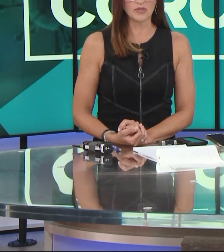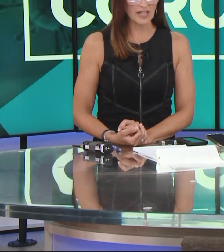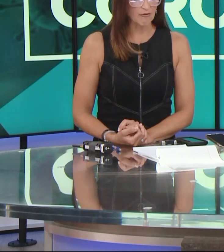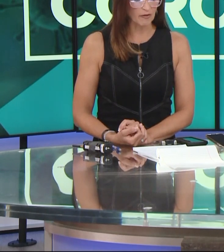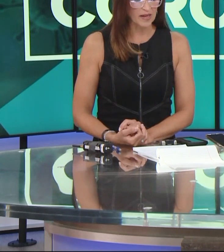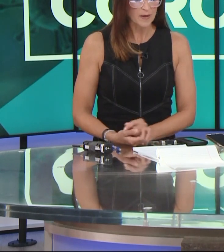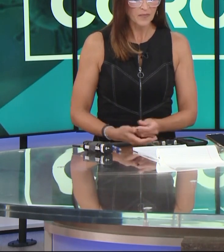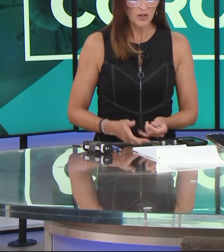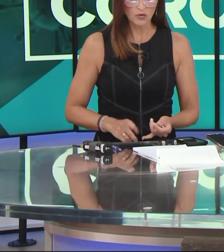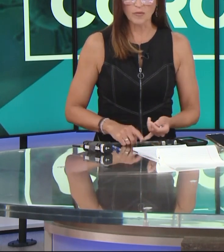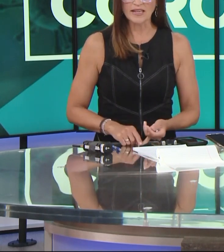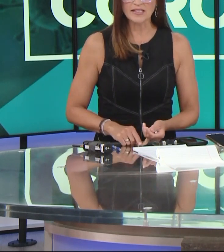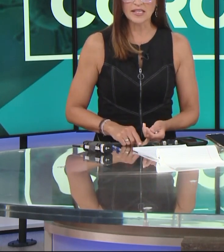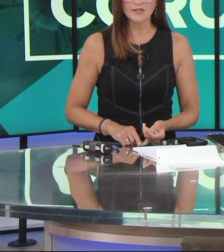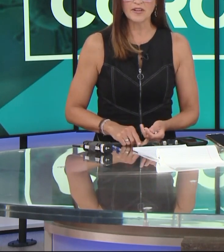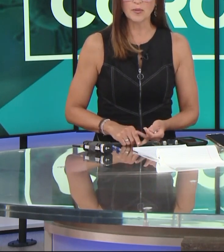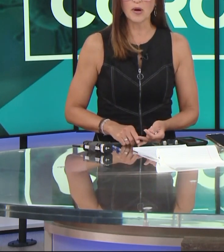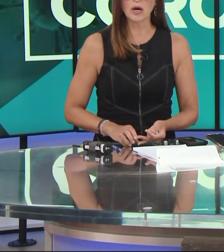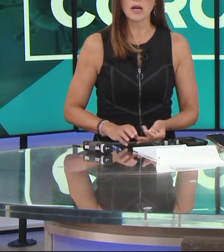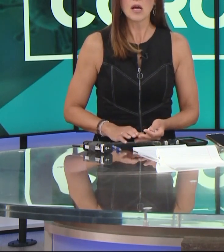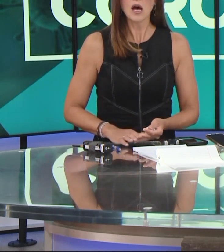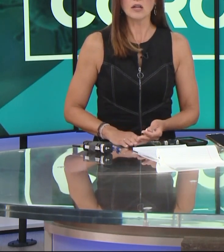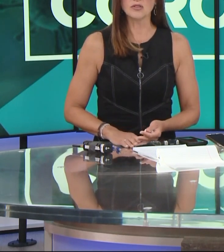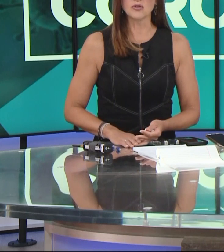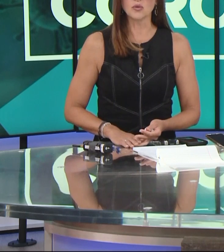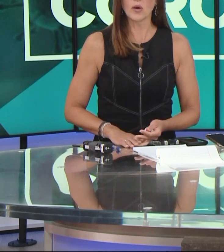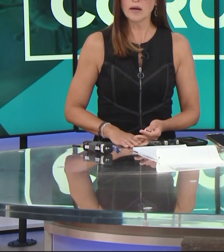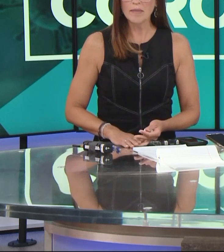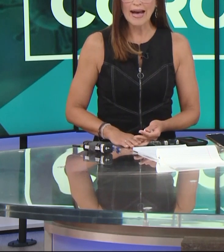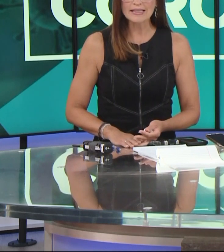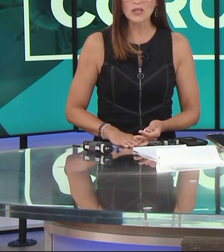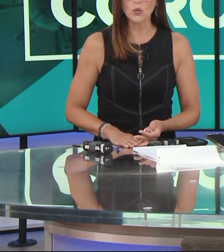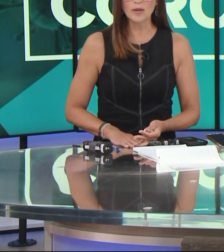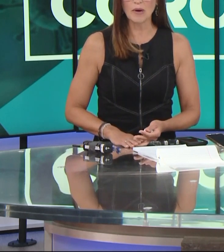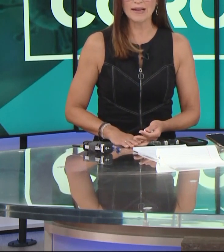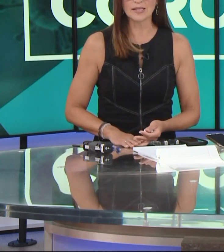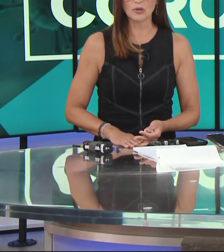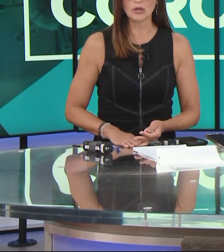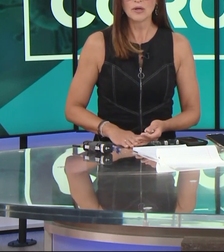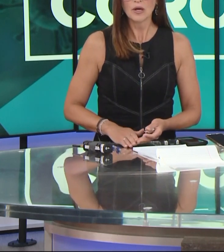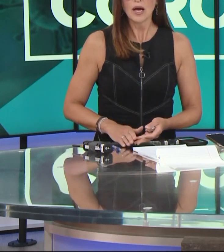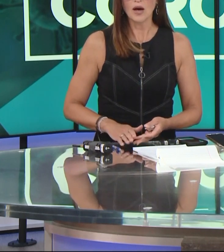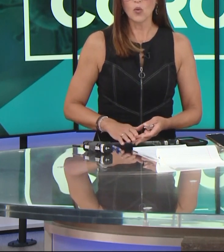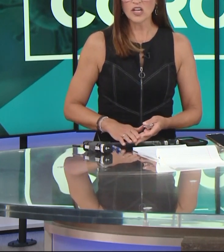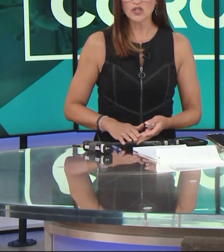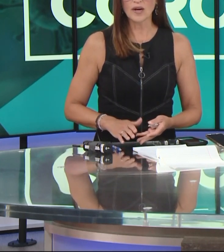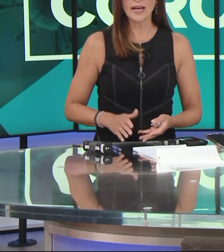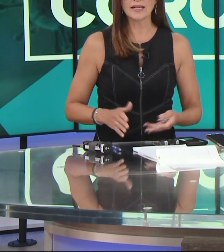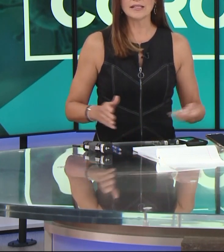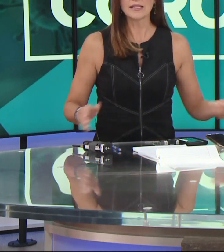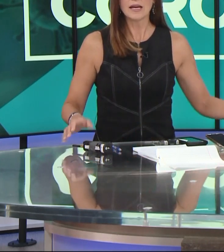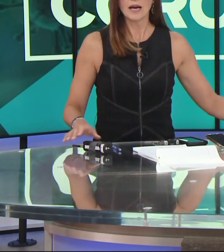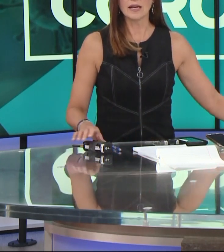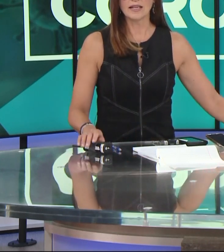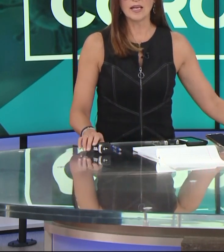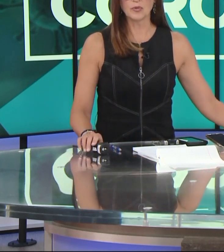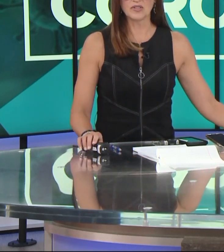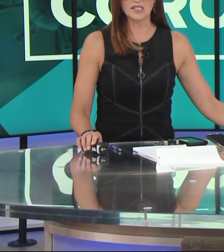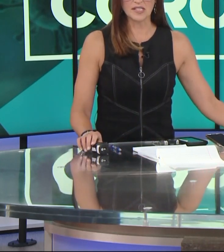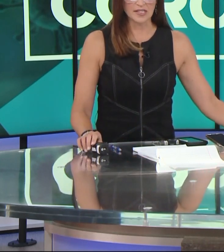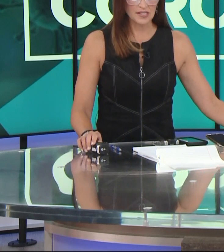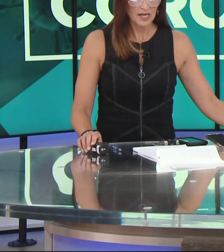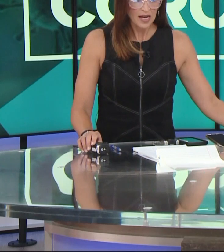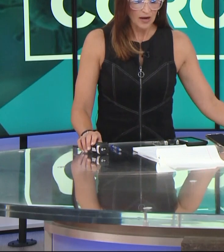do so safely, to remain 6 feet apart, also to wear a mask when possible, wash your hands,